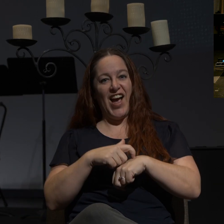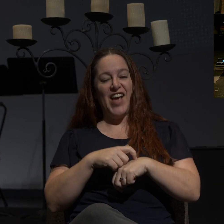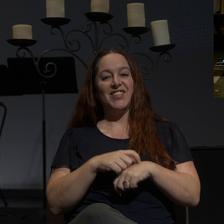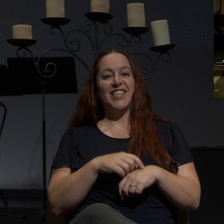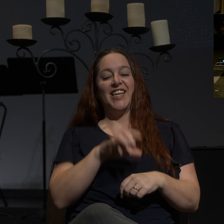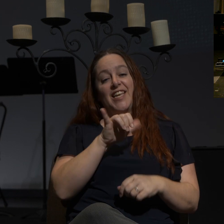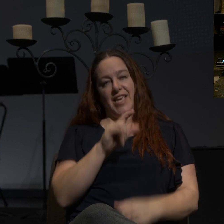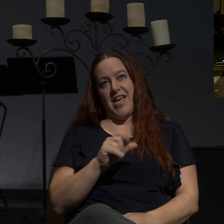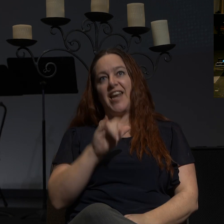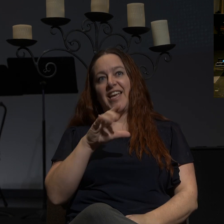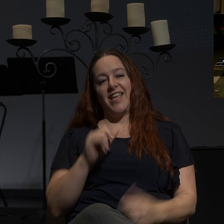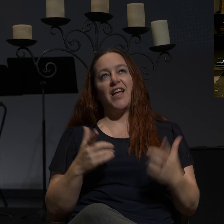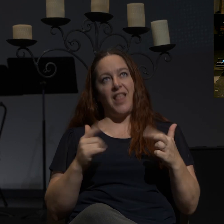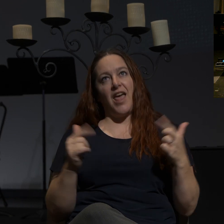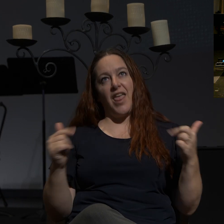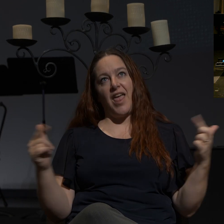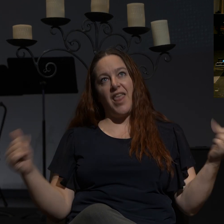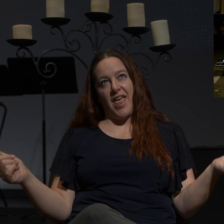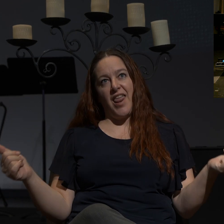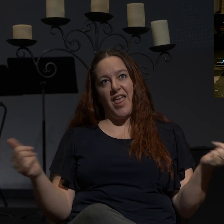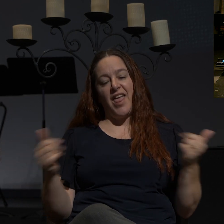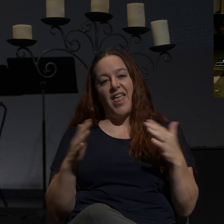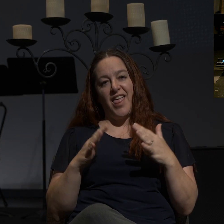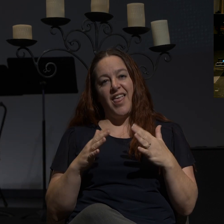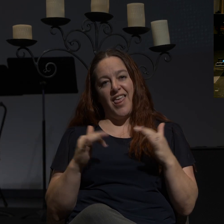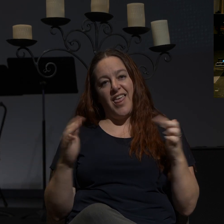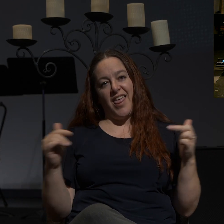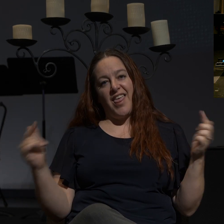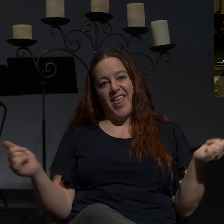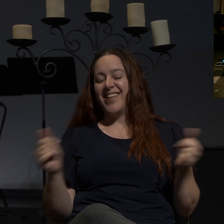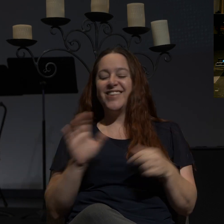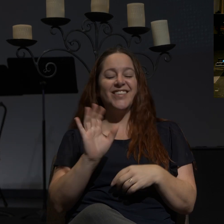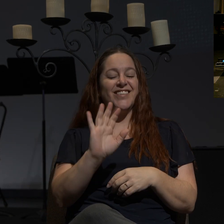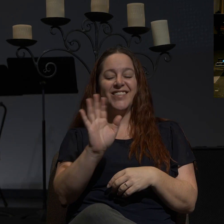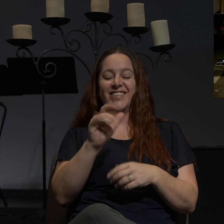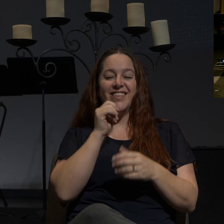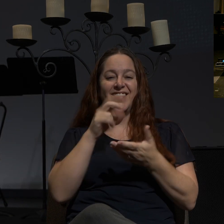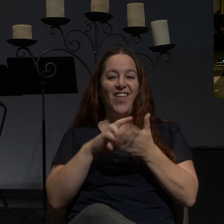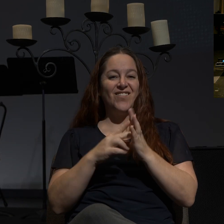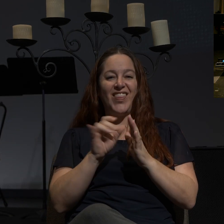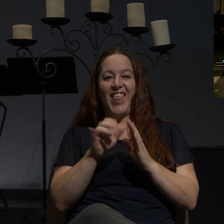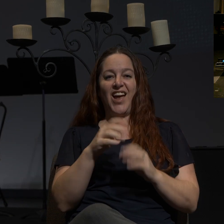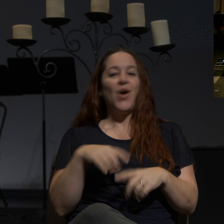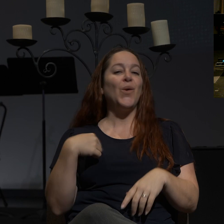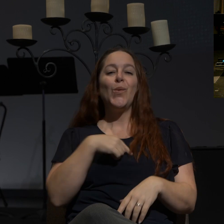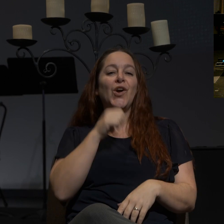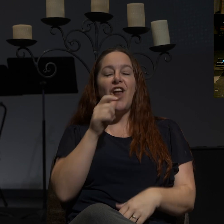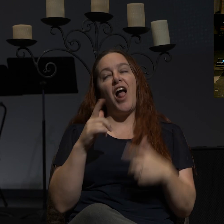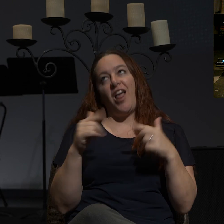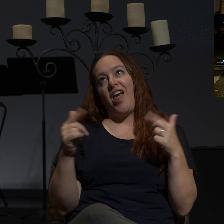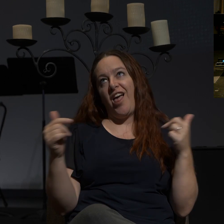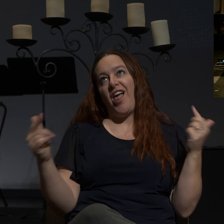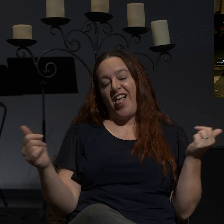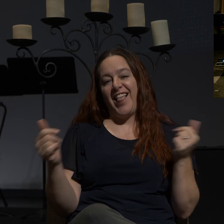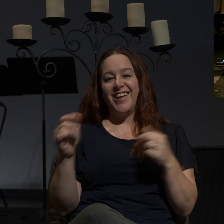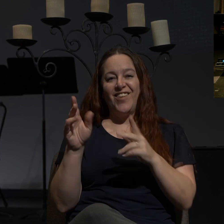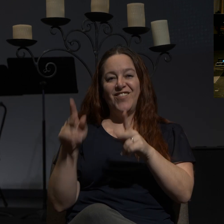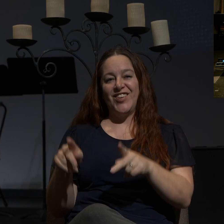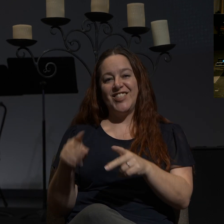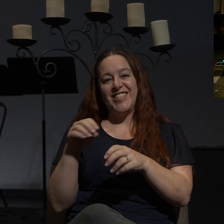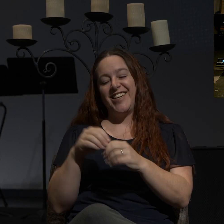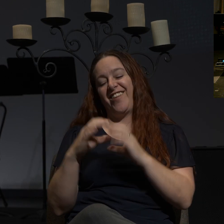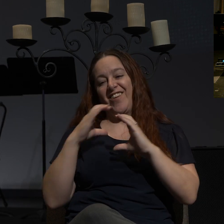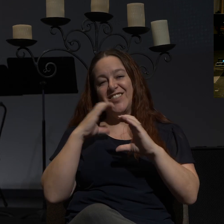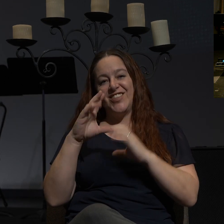row and everyone says yada, yada, yada. That's not what it means here. We're not yada, yada, yadding someone off from